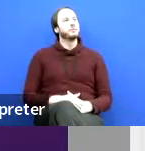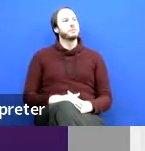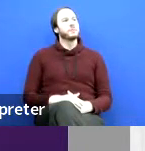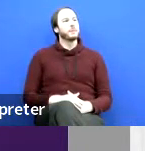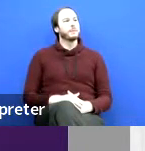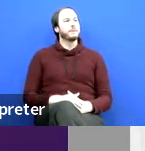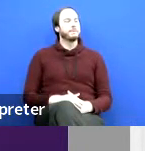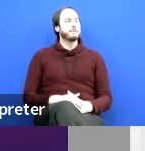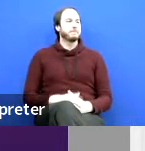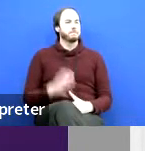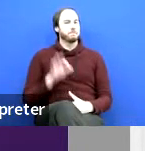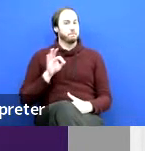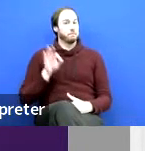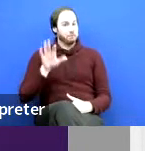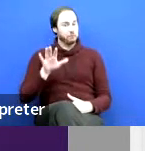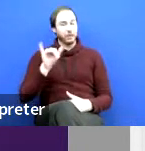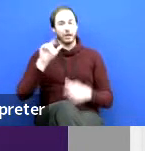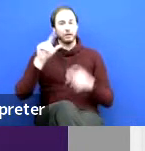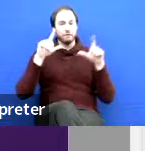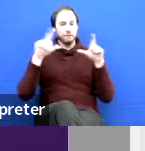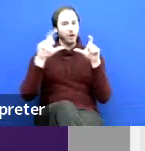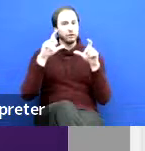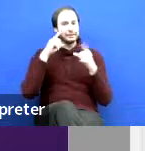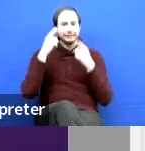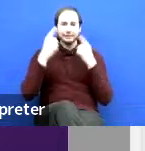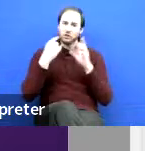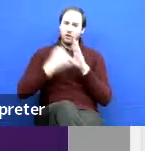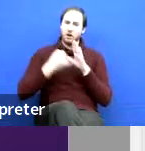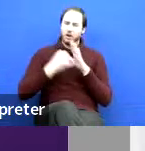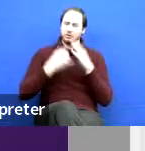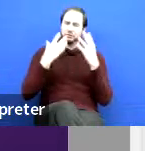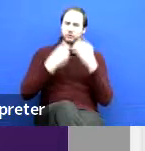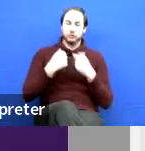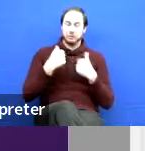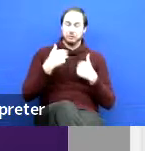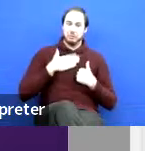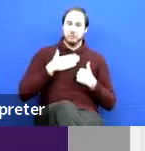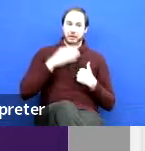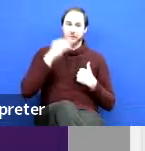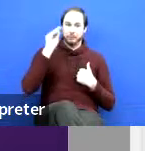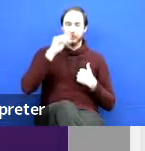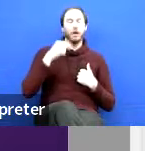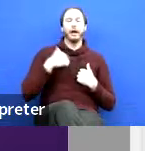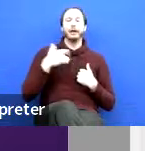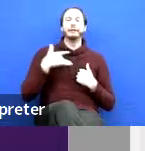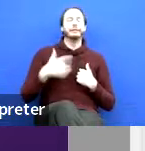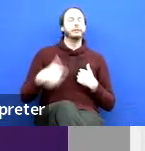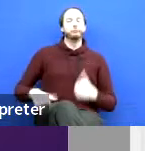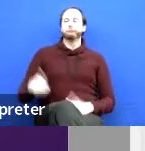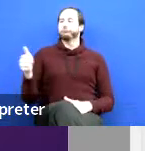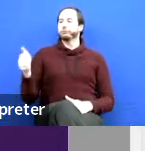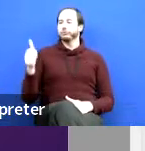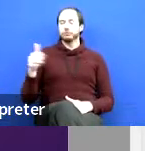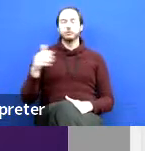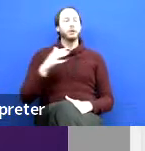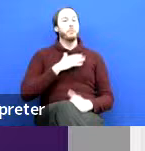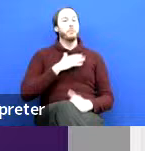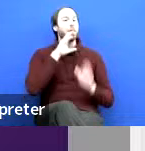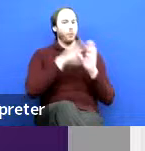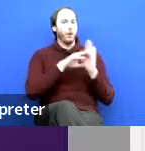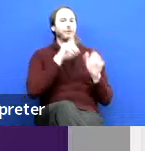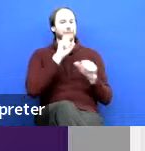Just pointing out that photography is art, because as I put it, I take snapshots. My wife takes